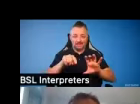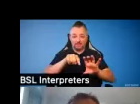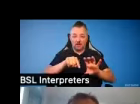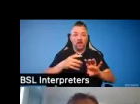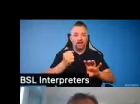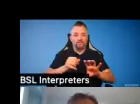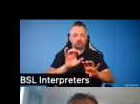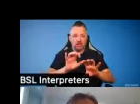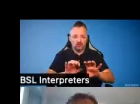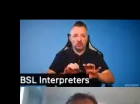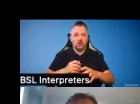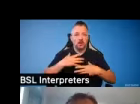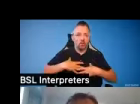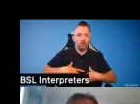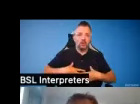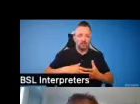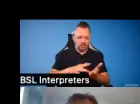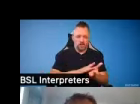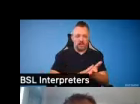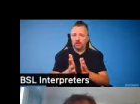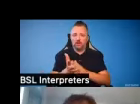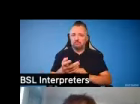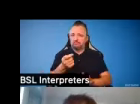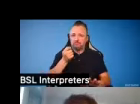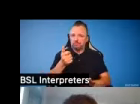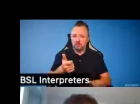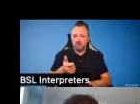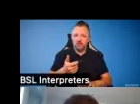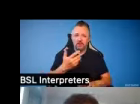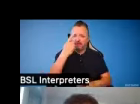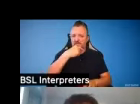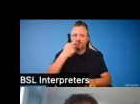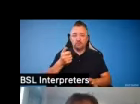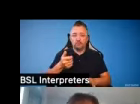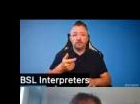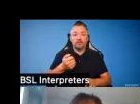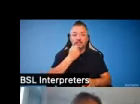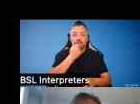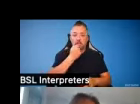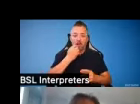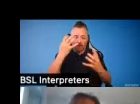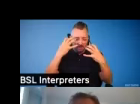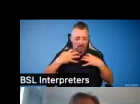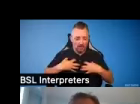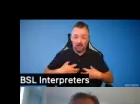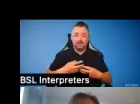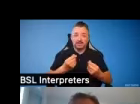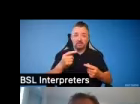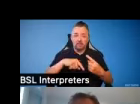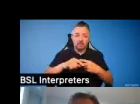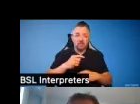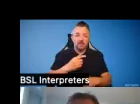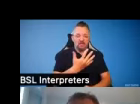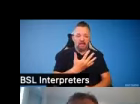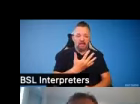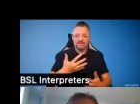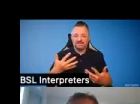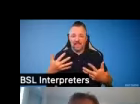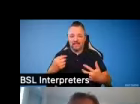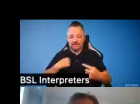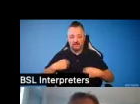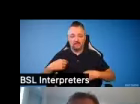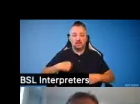commonly on the face and the palms and soles. The number of lesions is really variable. Many people have 5 or 10, but a small proportion